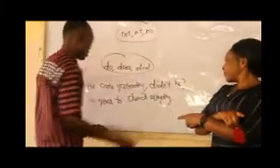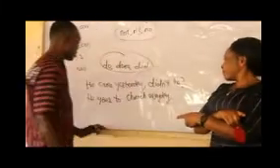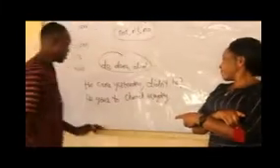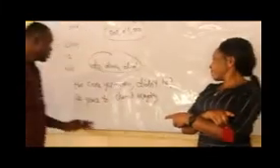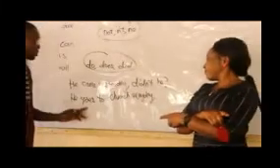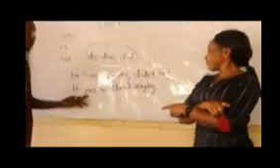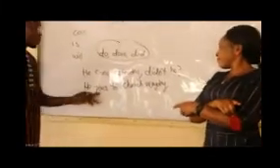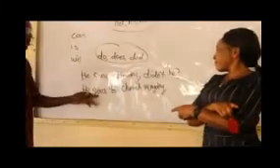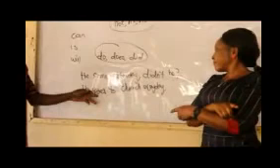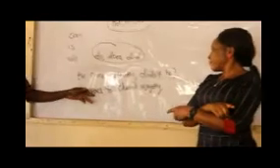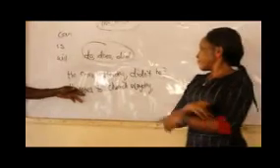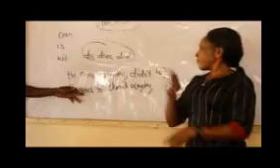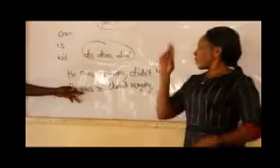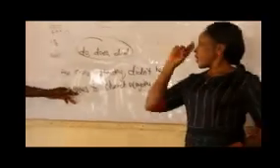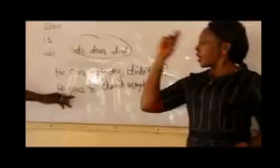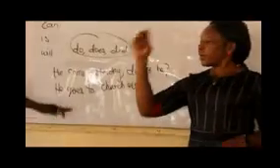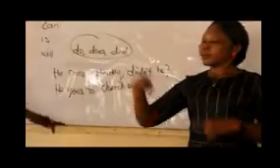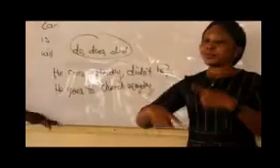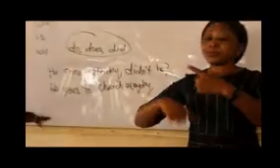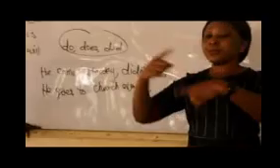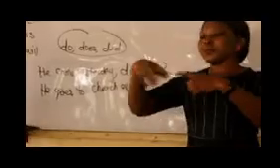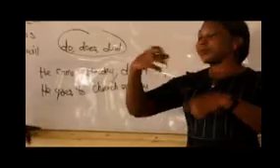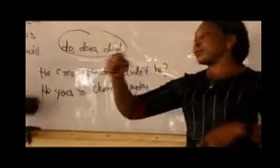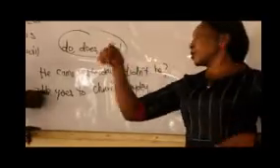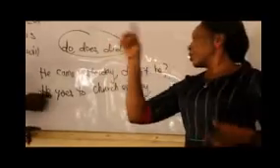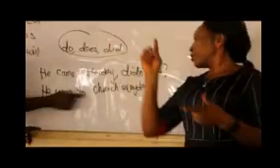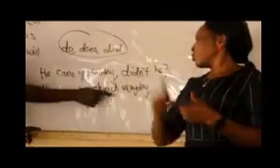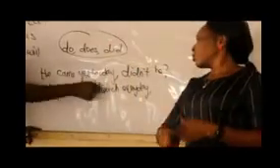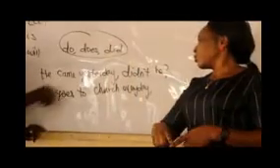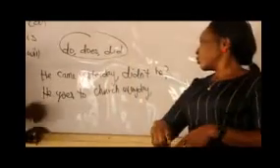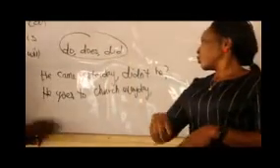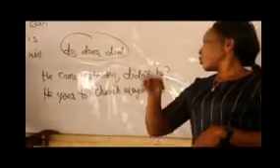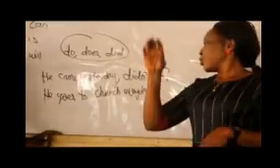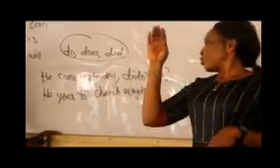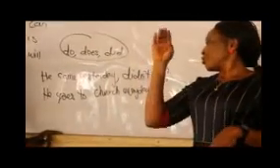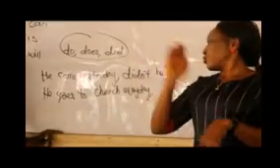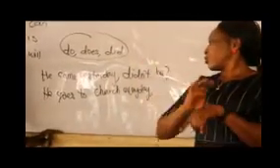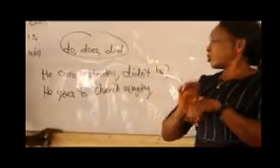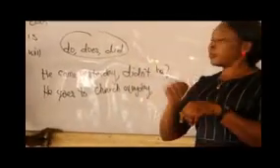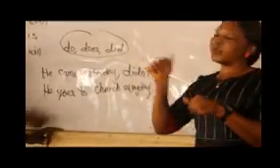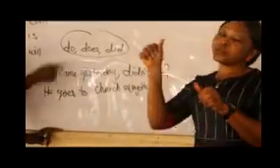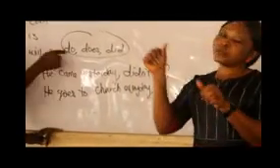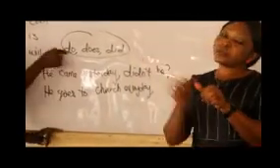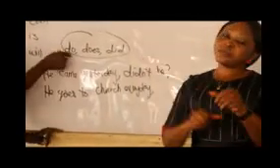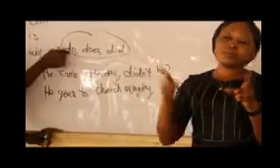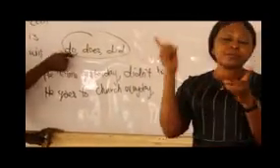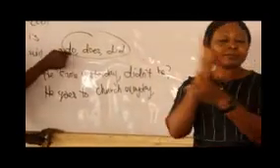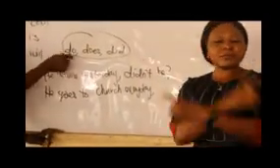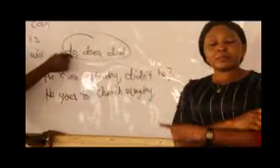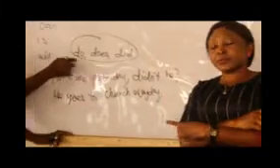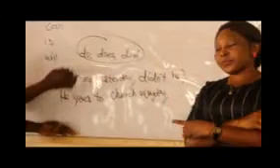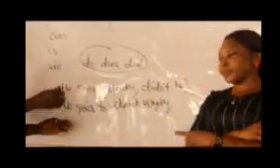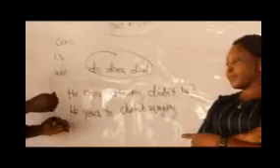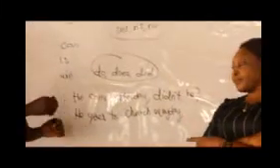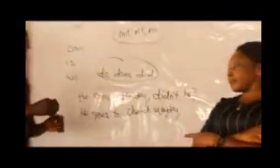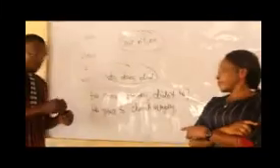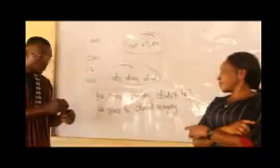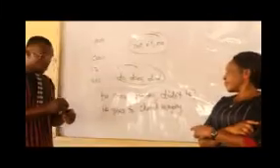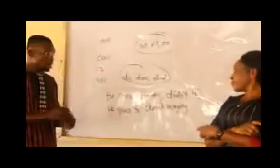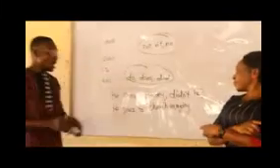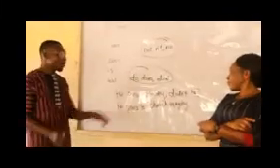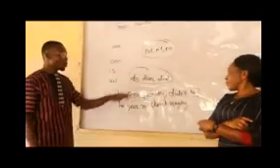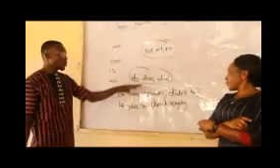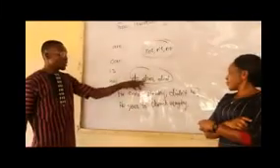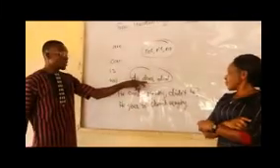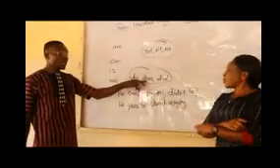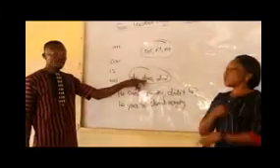You see, this is another main verb. You cannot say goesn't he. You still pick